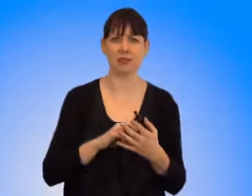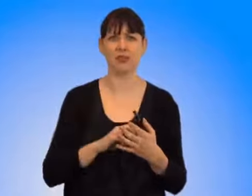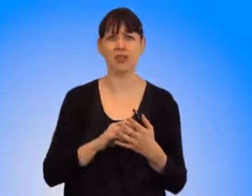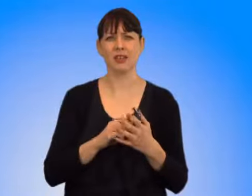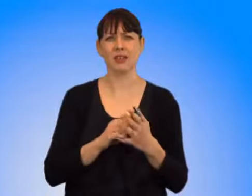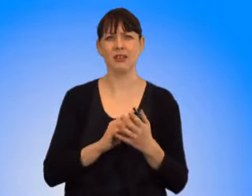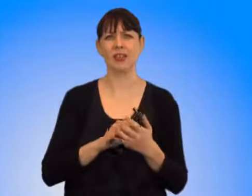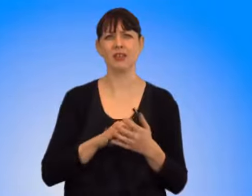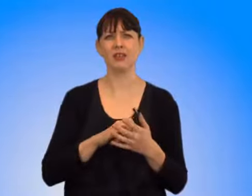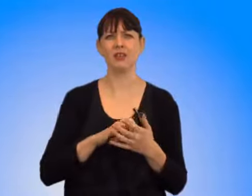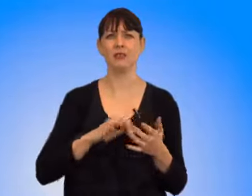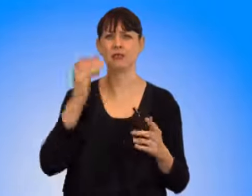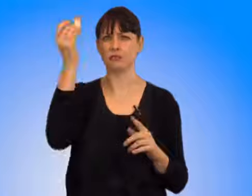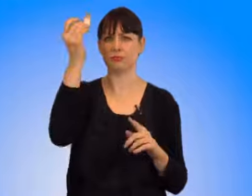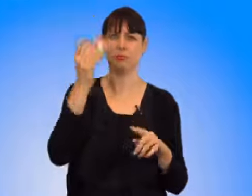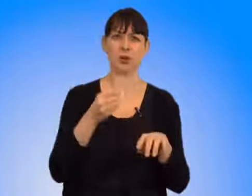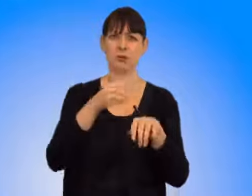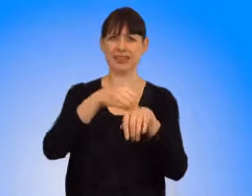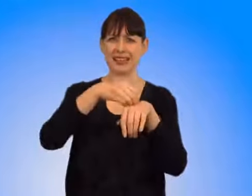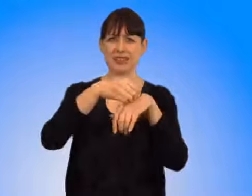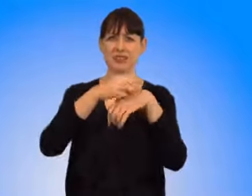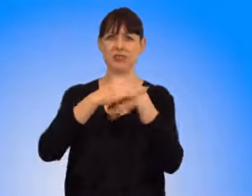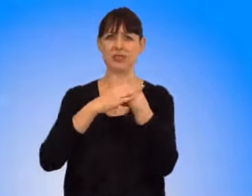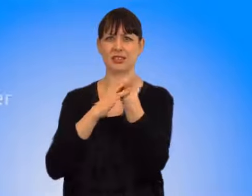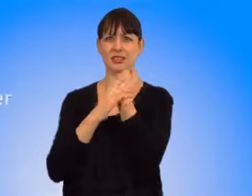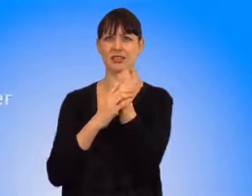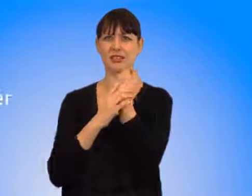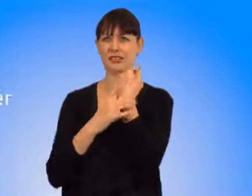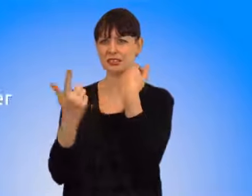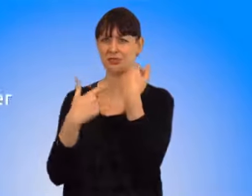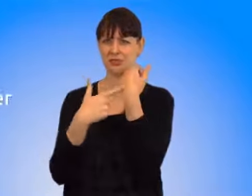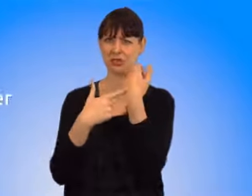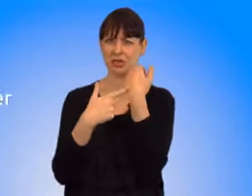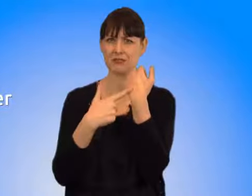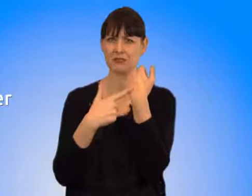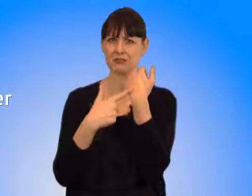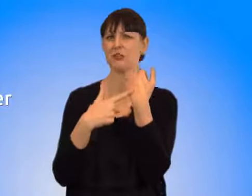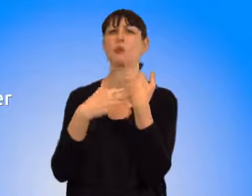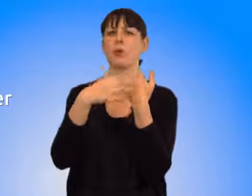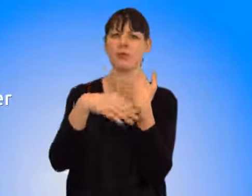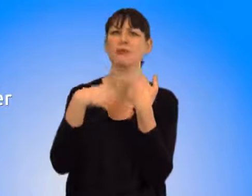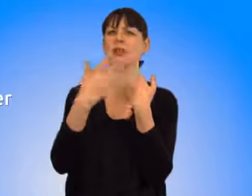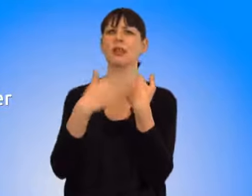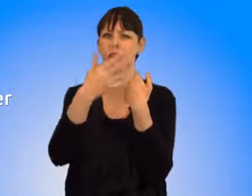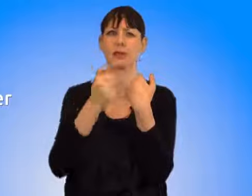knife, then you put a plaster on it and in 2 minutes, you probably feel a little bit